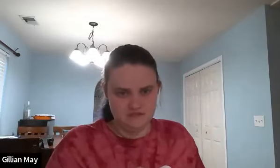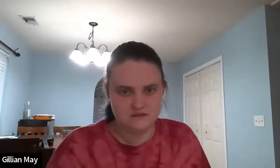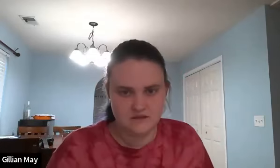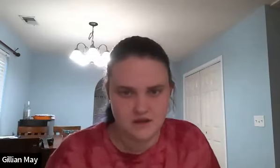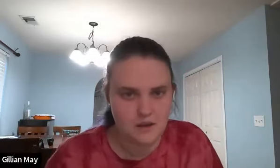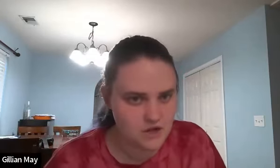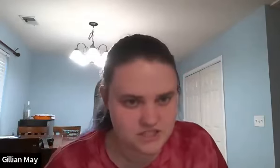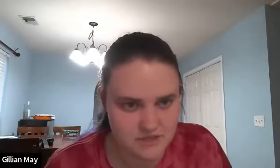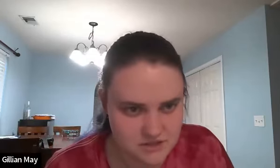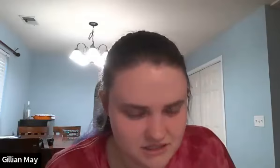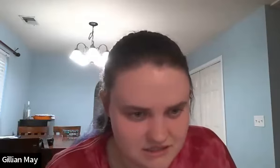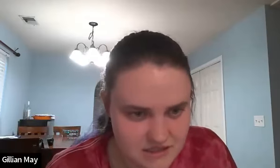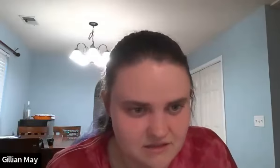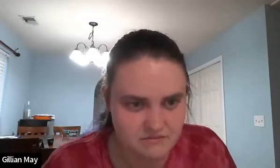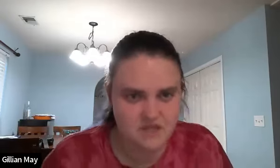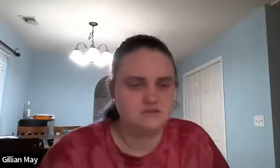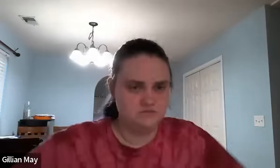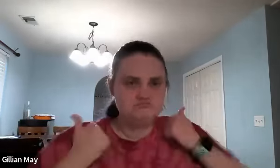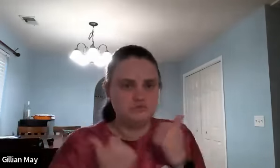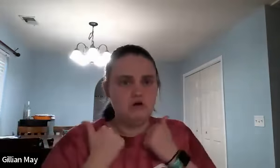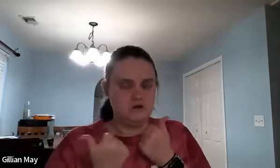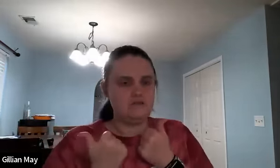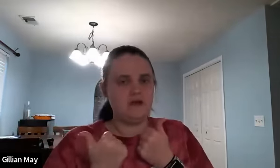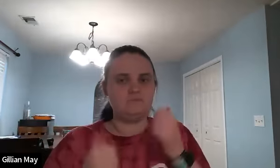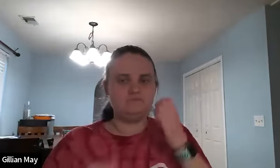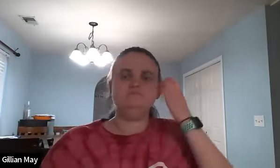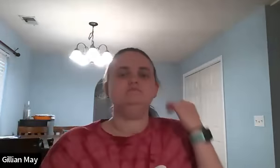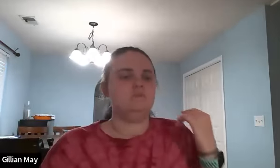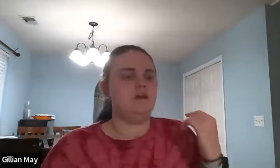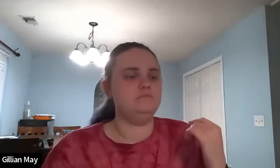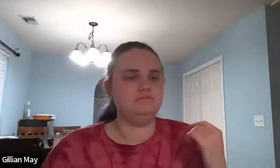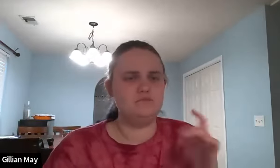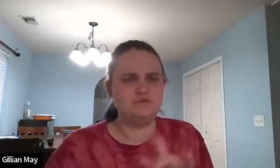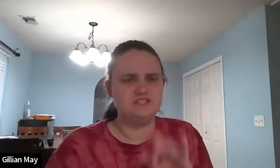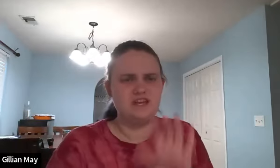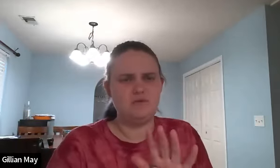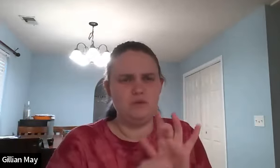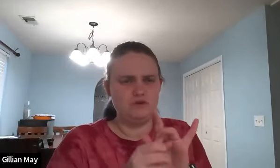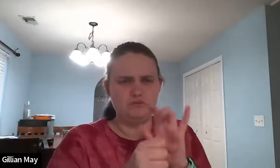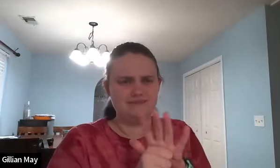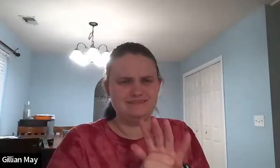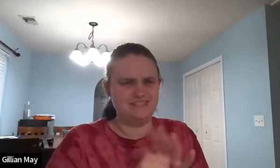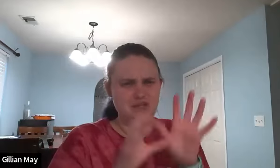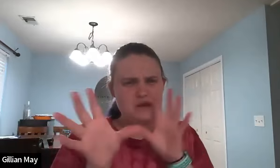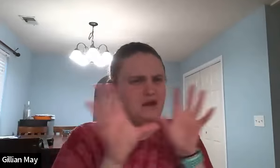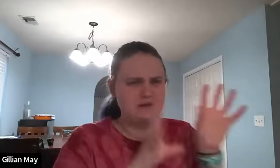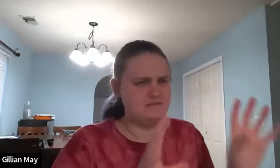Yes. I'm watching to make sure I can see. Yes. Y'all got that one. That was always just kind of a weird one to slow down and